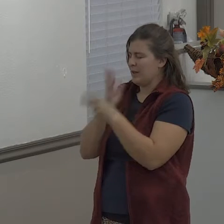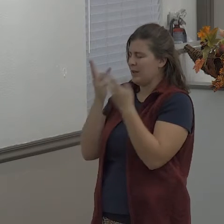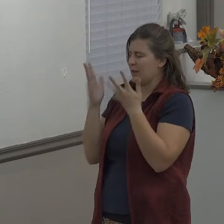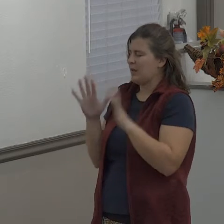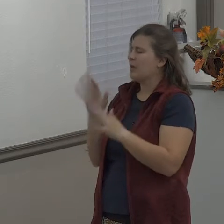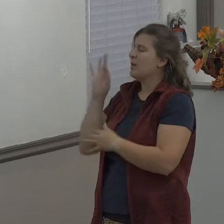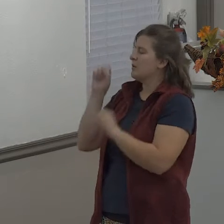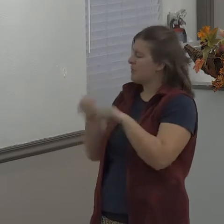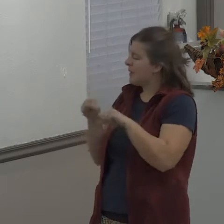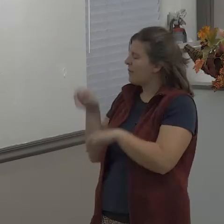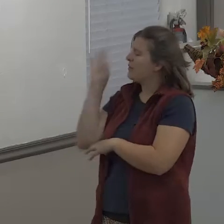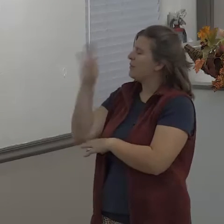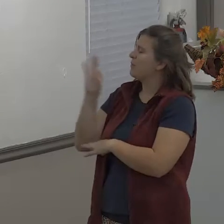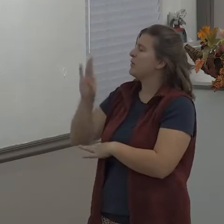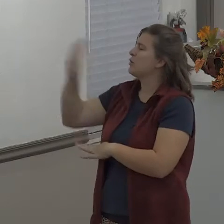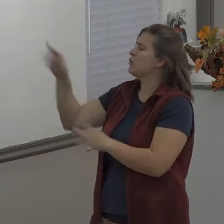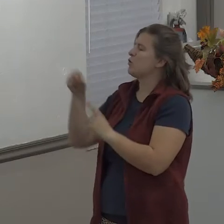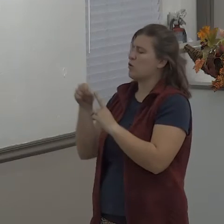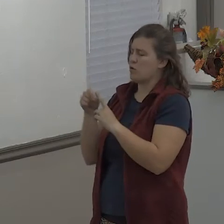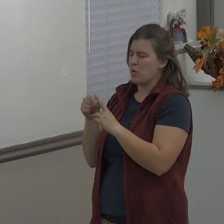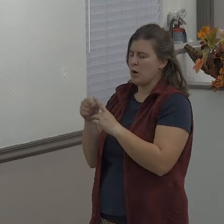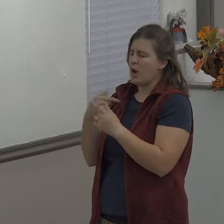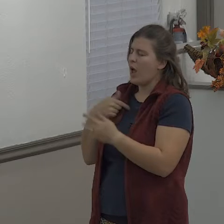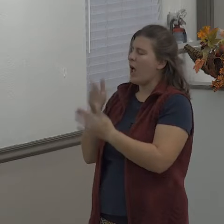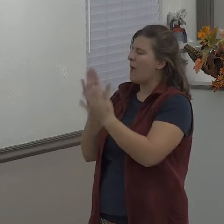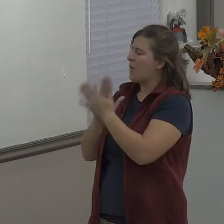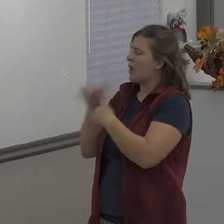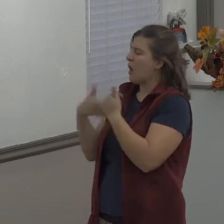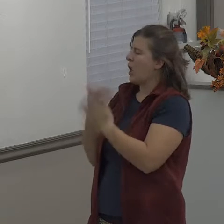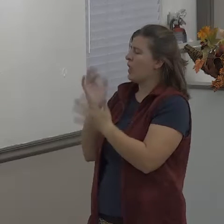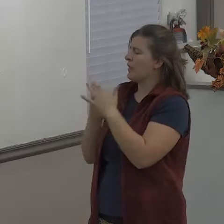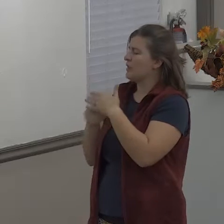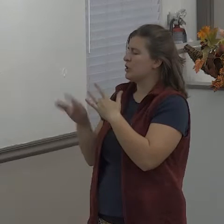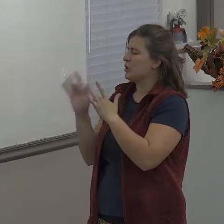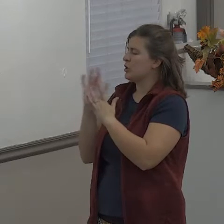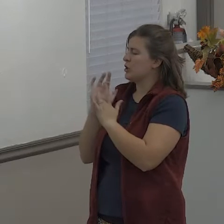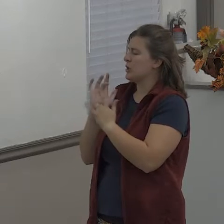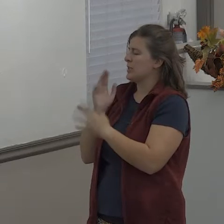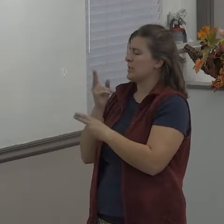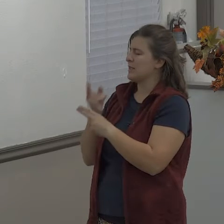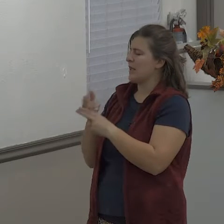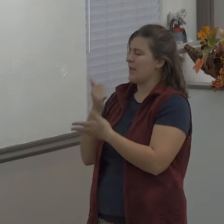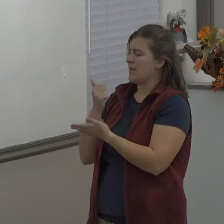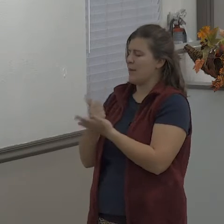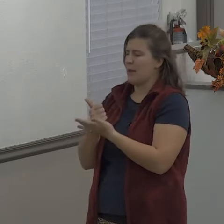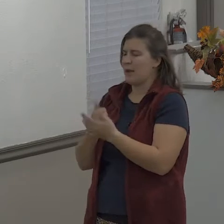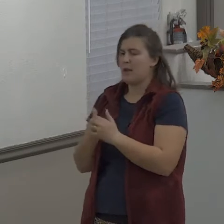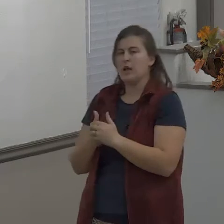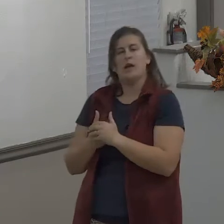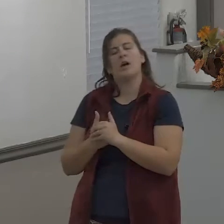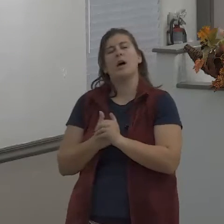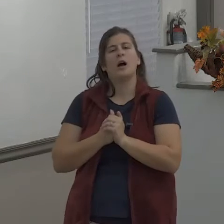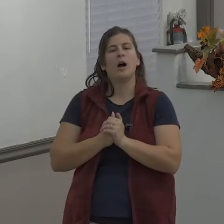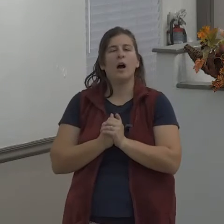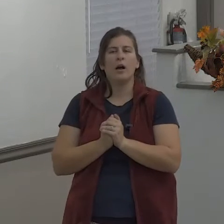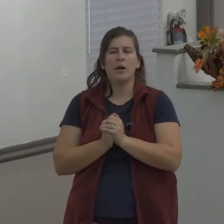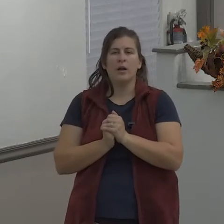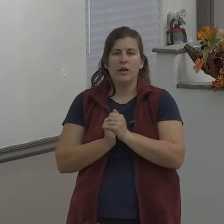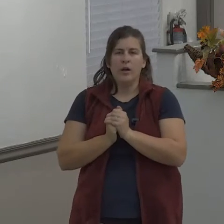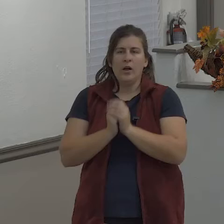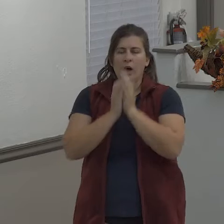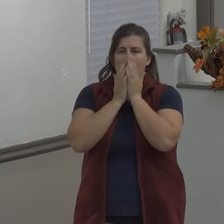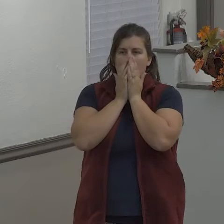filling to preach your word. And I pray this in Jesus' name. Amen.